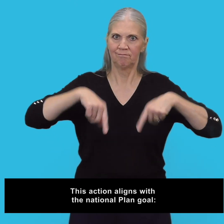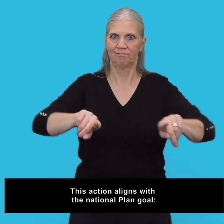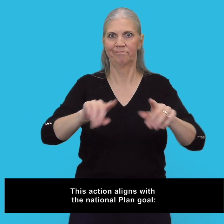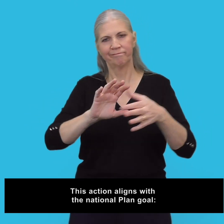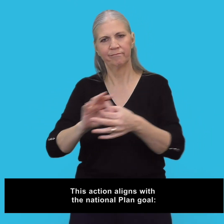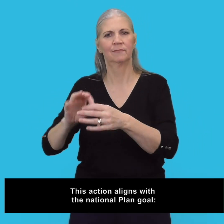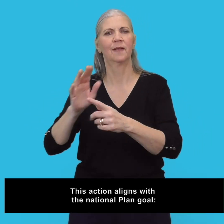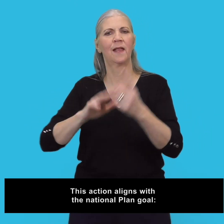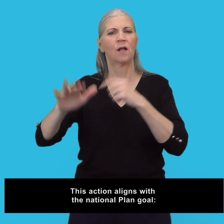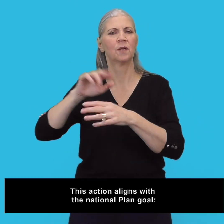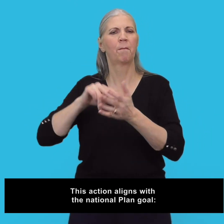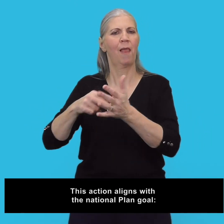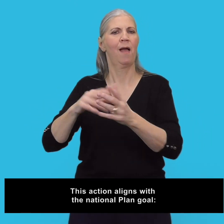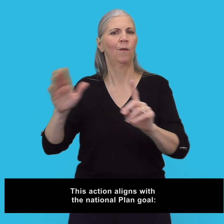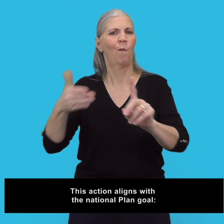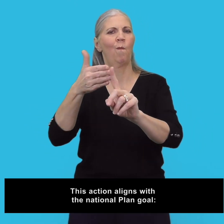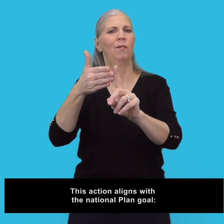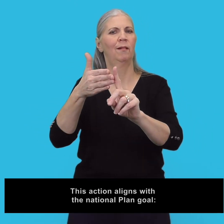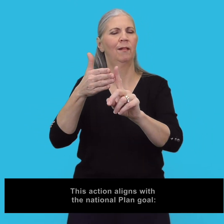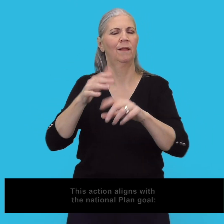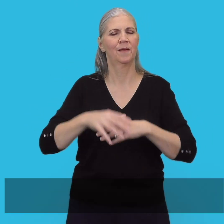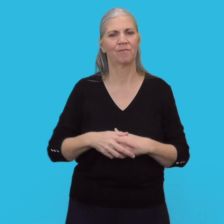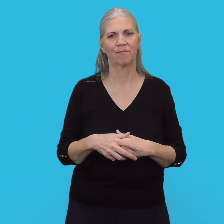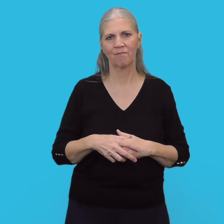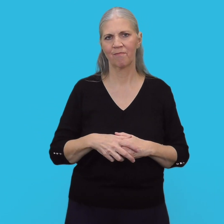This action aligns with National Plan goal.